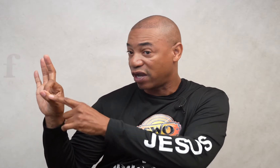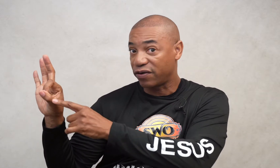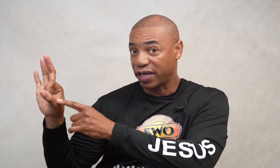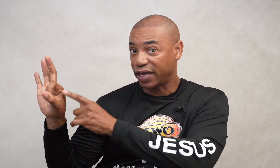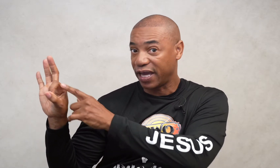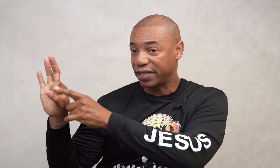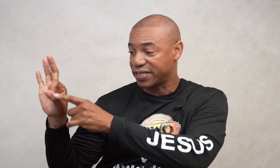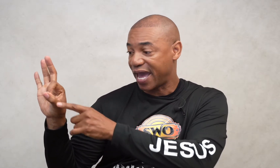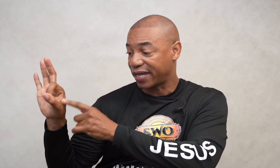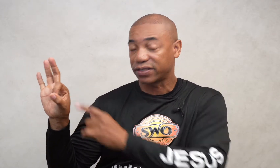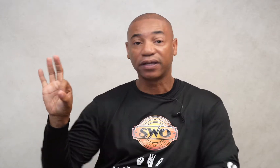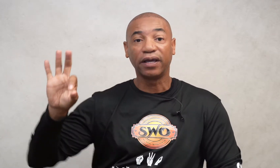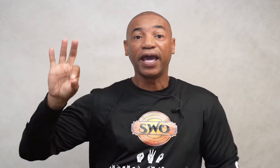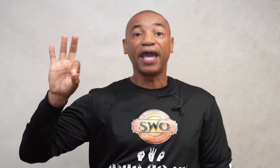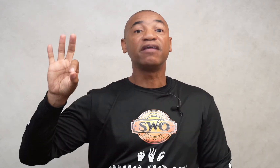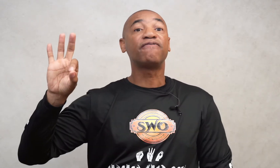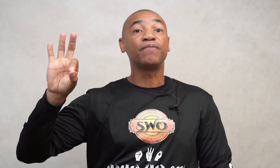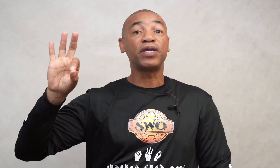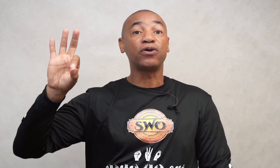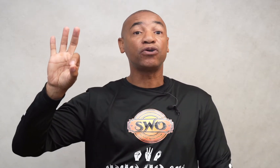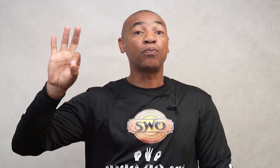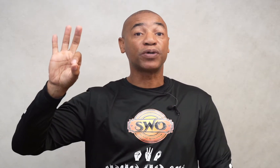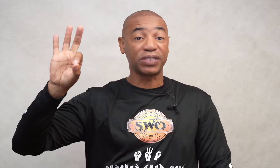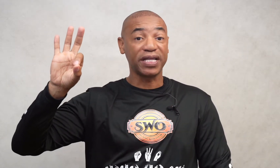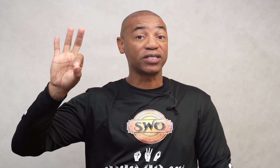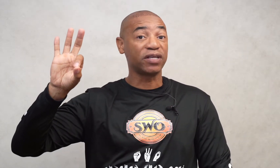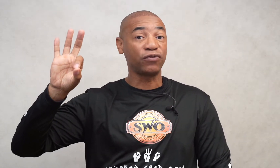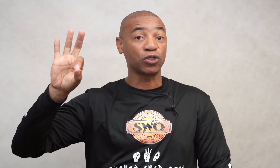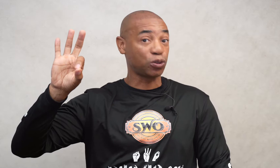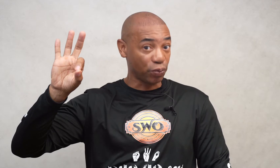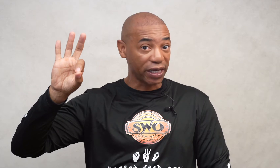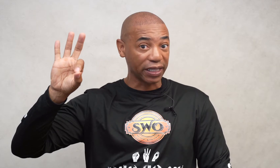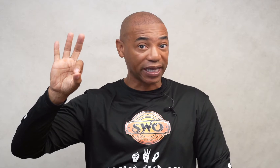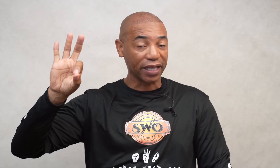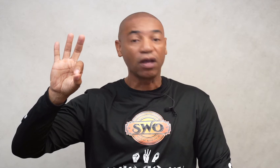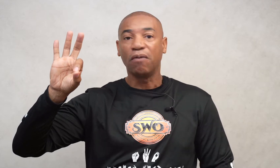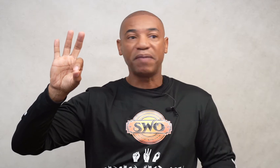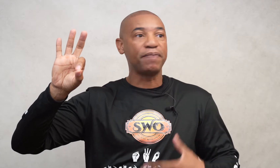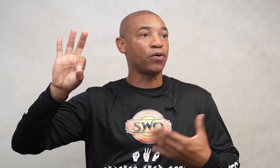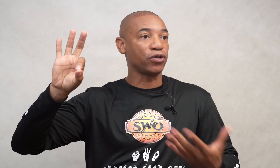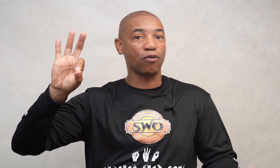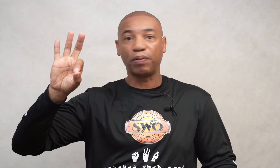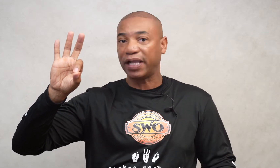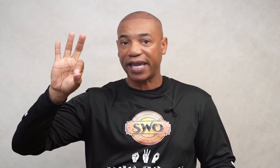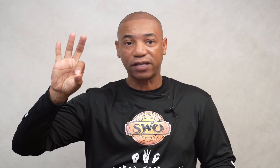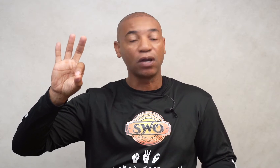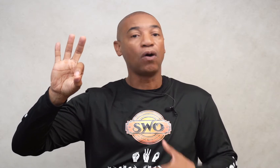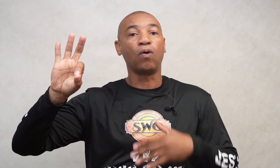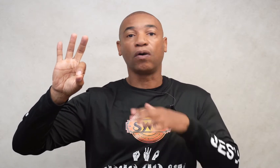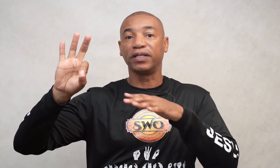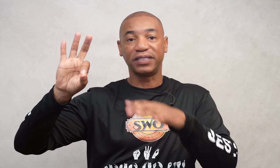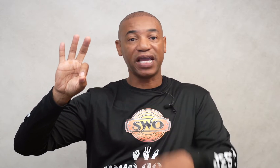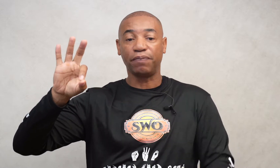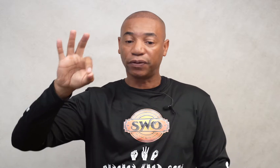area intact. And then from here, you'll pretend as if you're sprinkling it maybe on your plate or on the table.